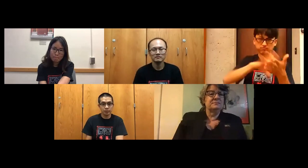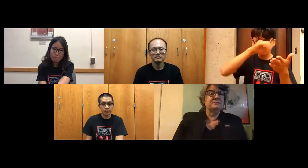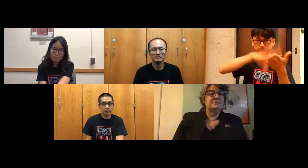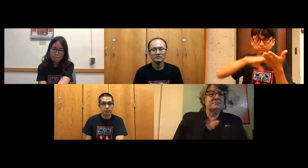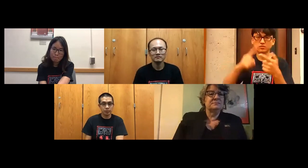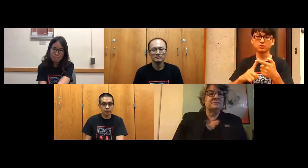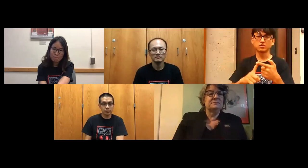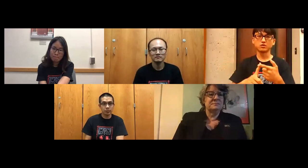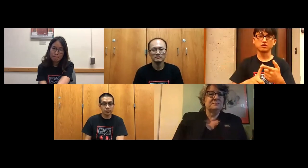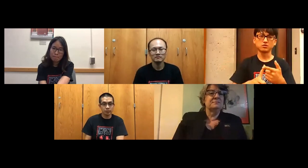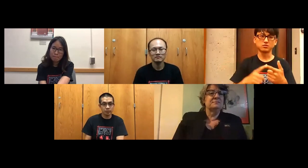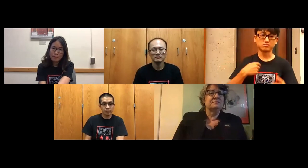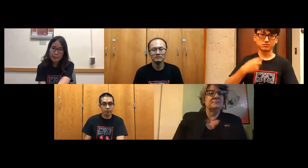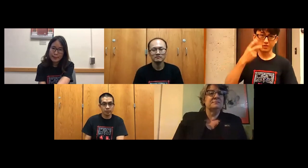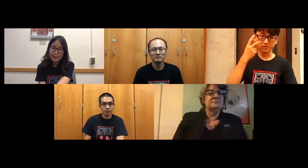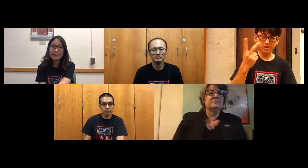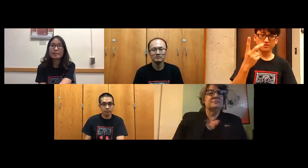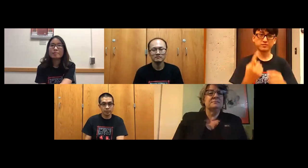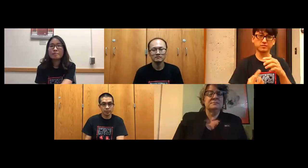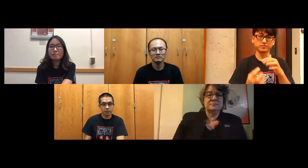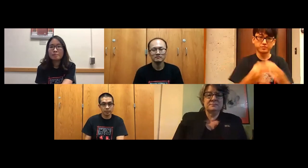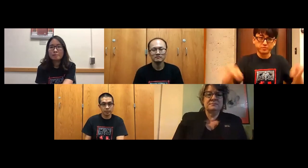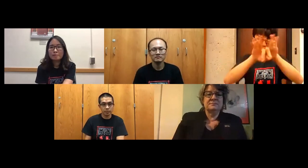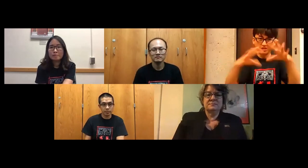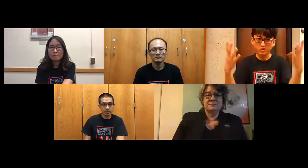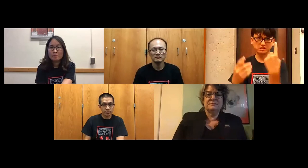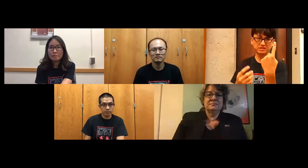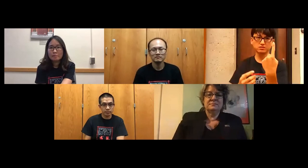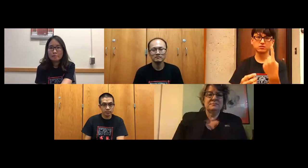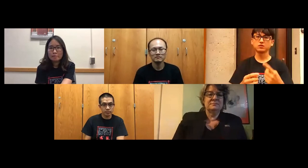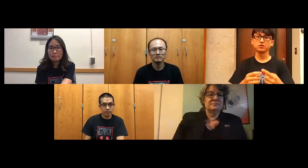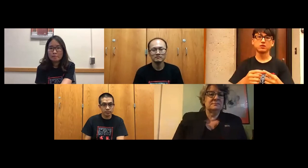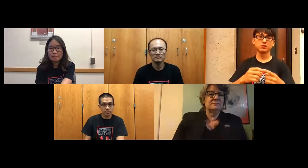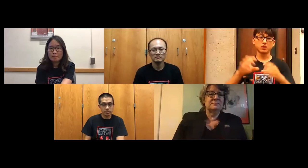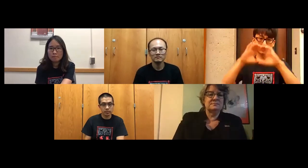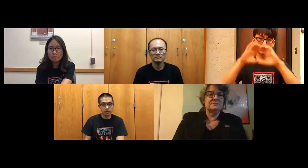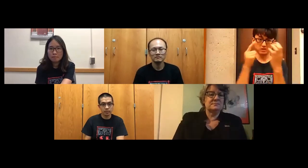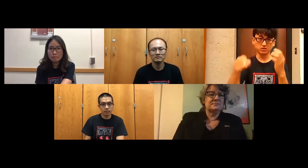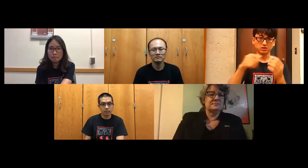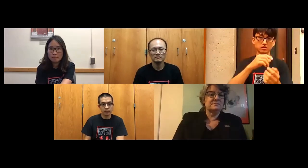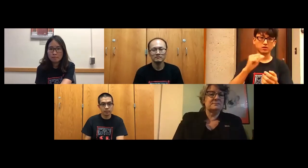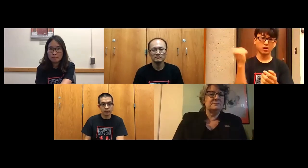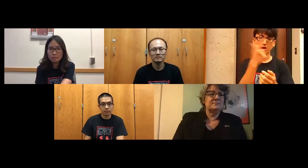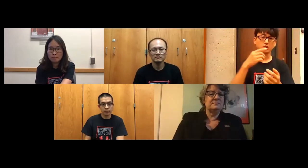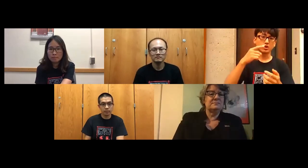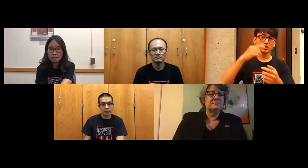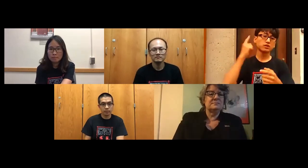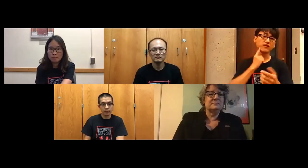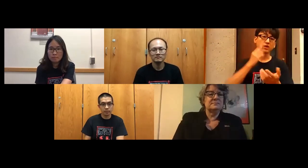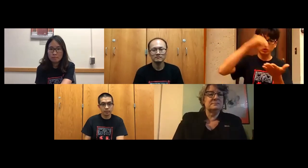curriculums and how they taught different students. And I saw how important, there's one thing that really stuck with me, and